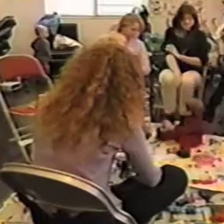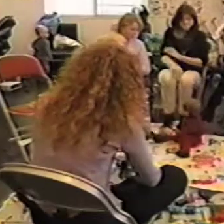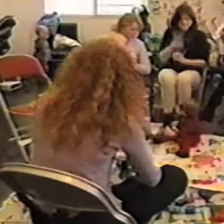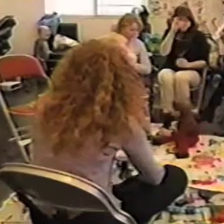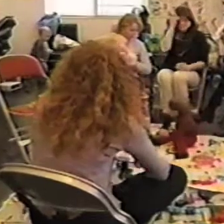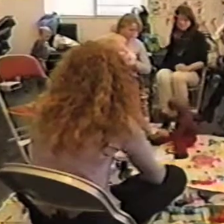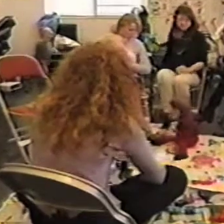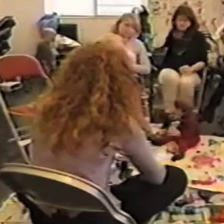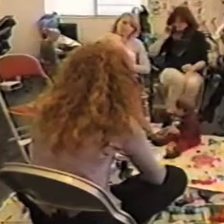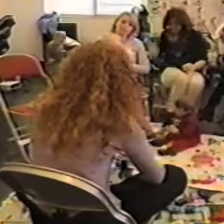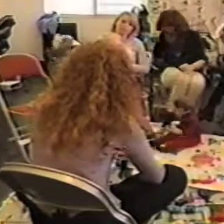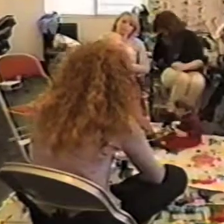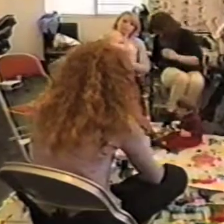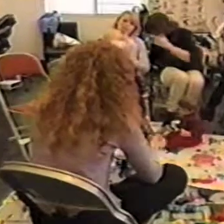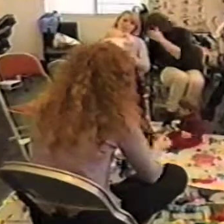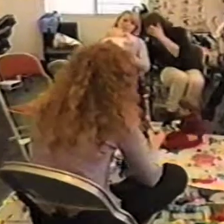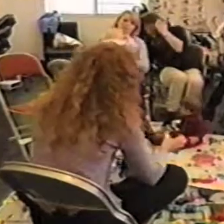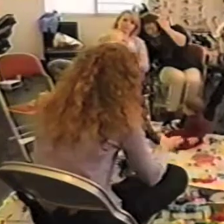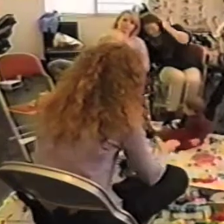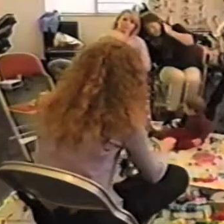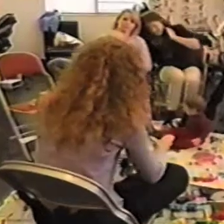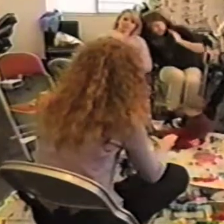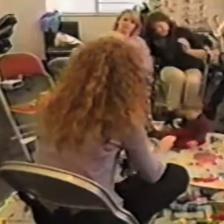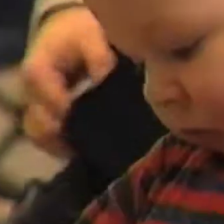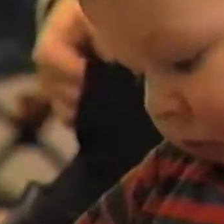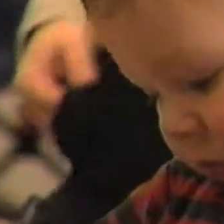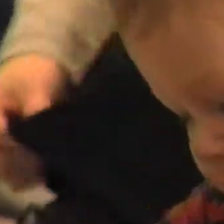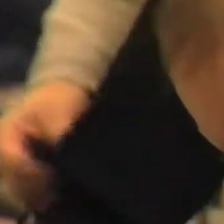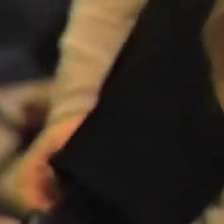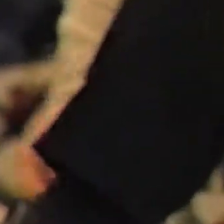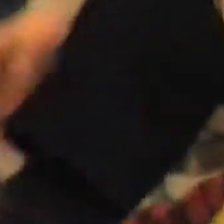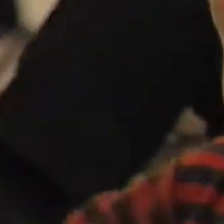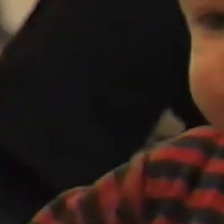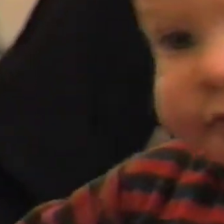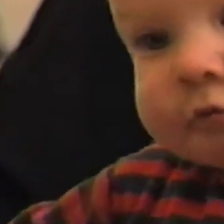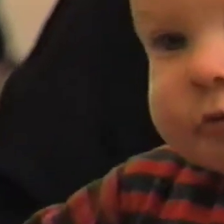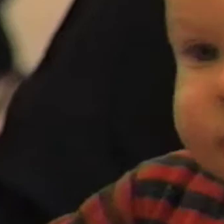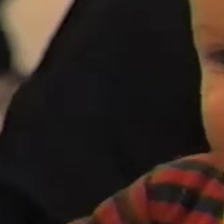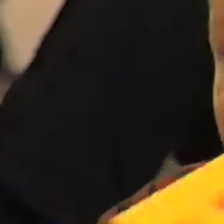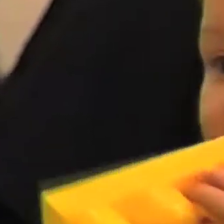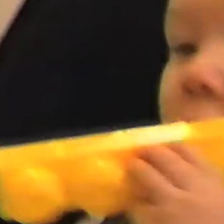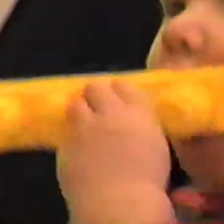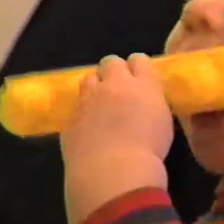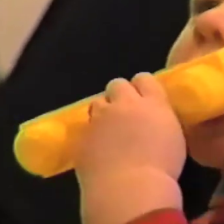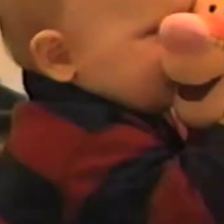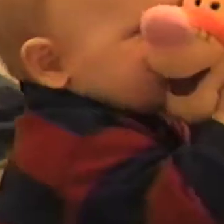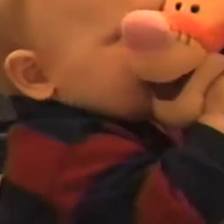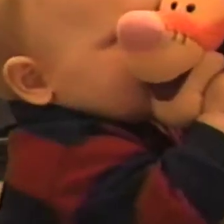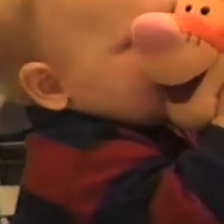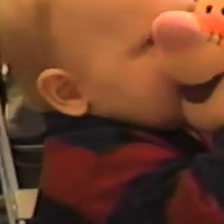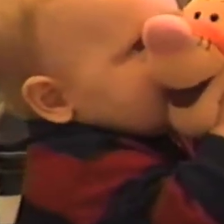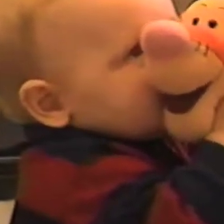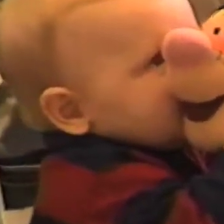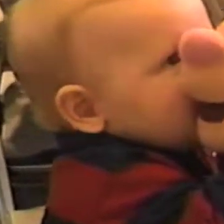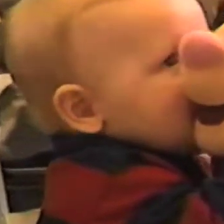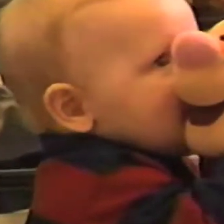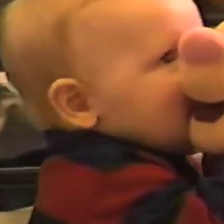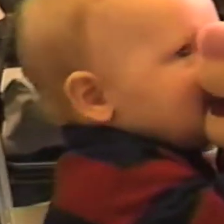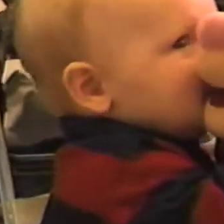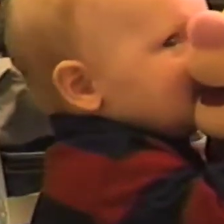Well, it may be overhyped, but now it's over here. We gave 5 families a sneak preview of the Baby Signs course and asked them to